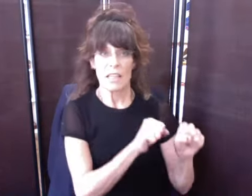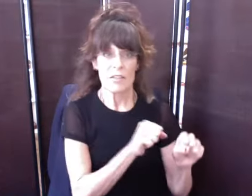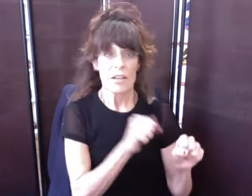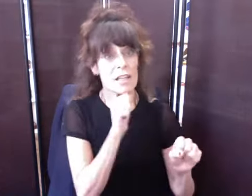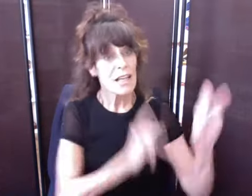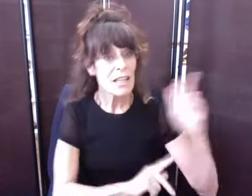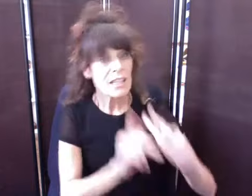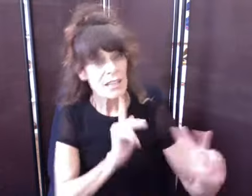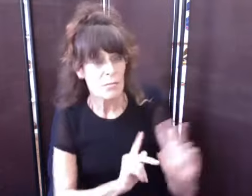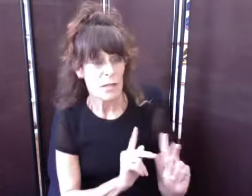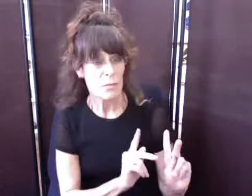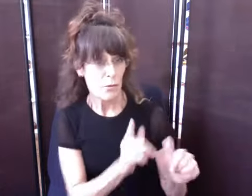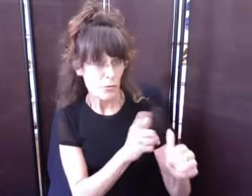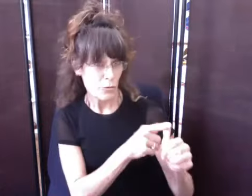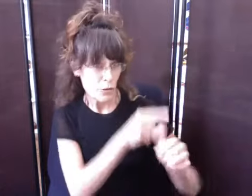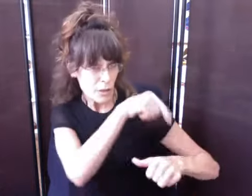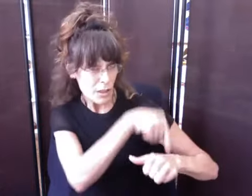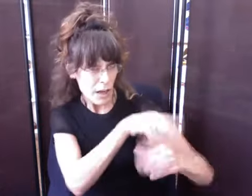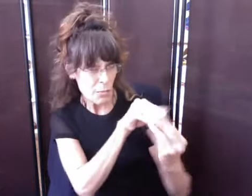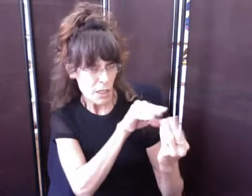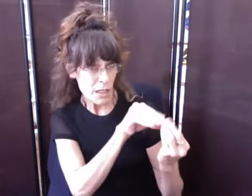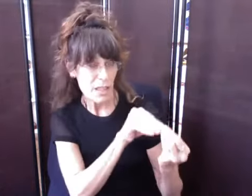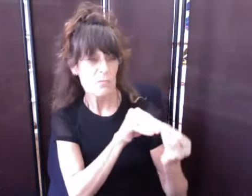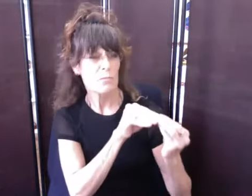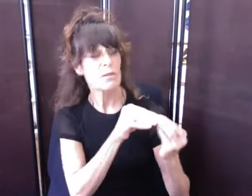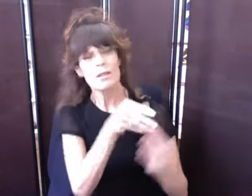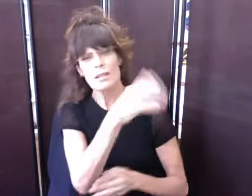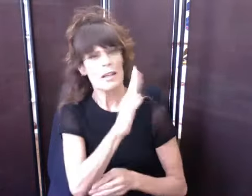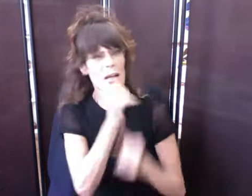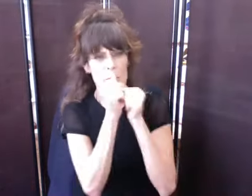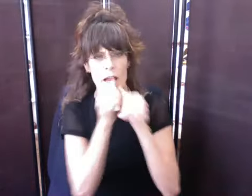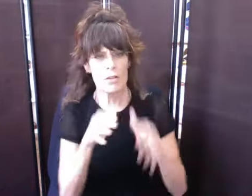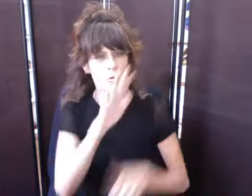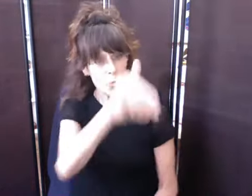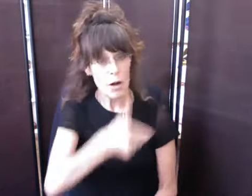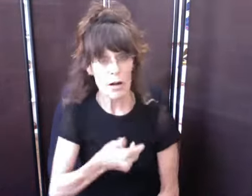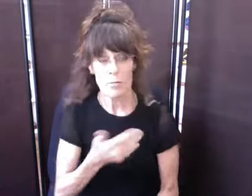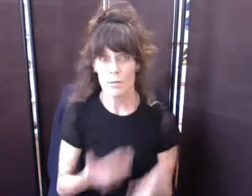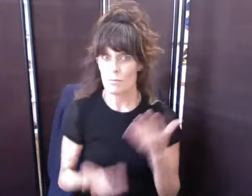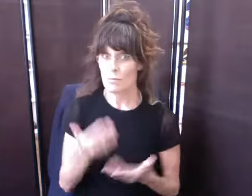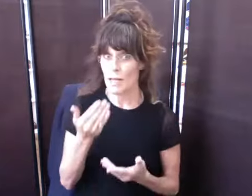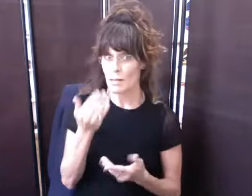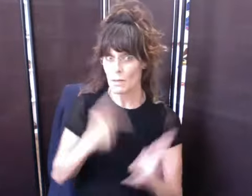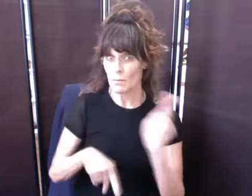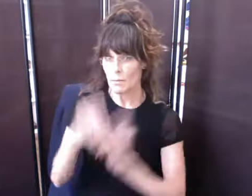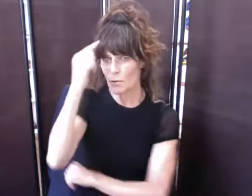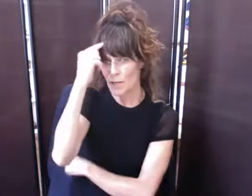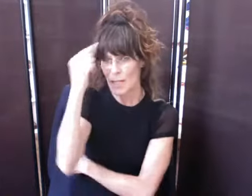who are here for the first time. We're glad you're here. God bless you. You're welcome. But maybe the people that are thinking to themselves, this is my last meeting